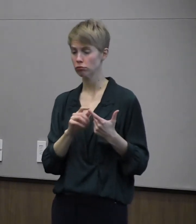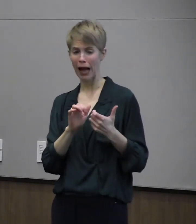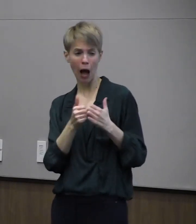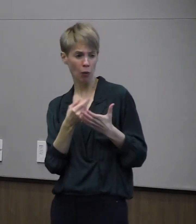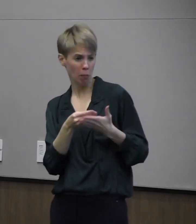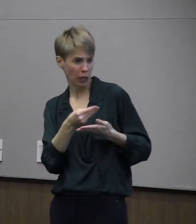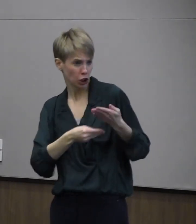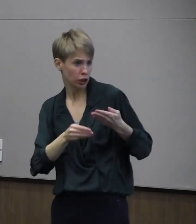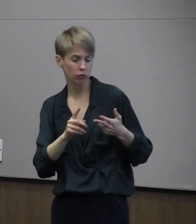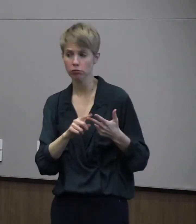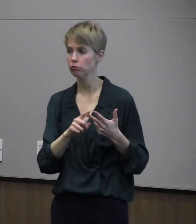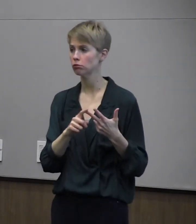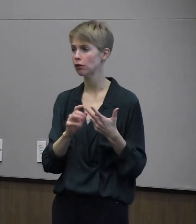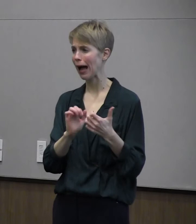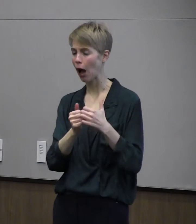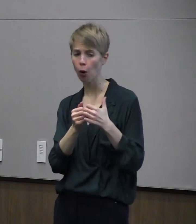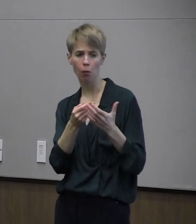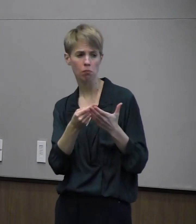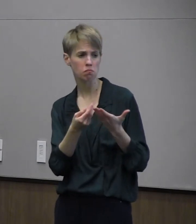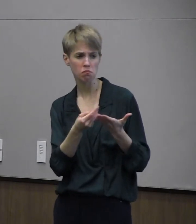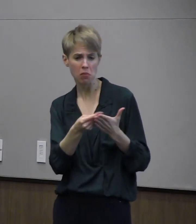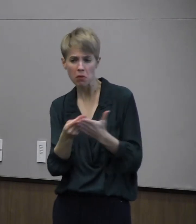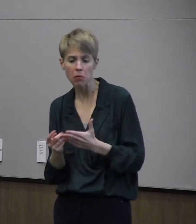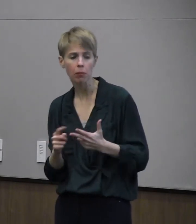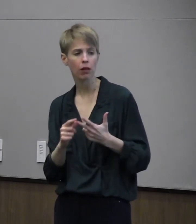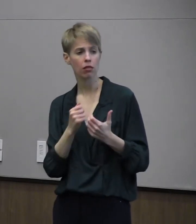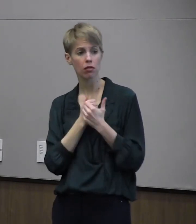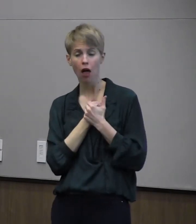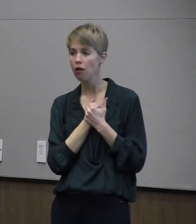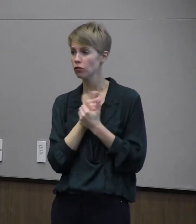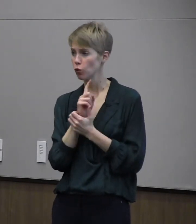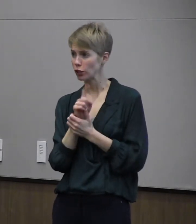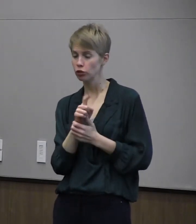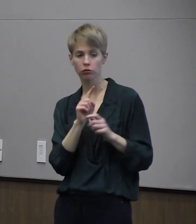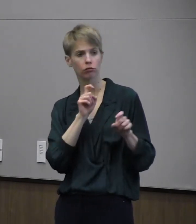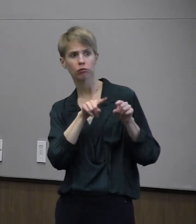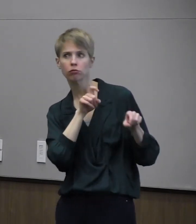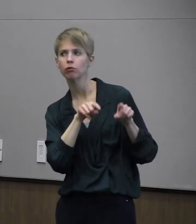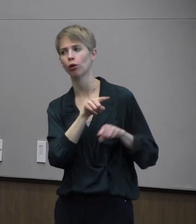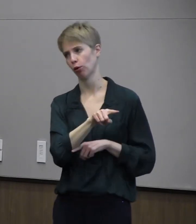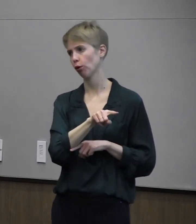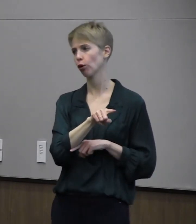budgeting their money and home buying, to love problems and life careers. But best